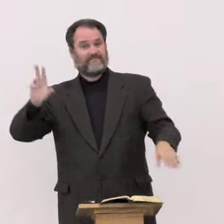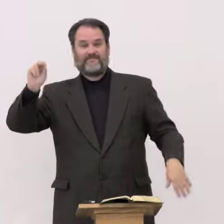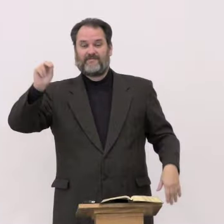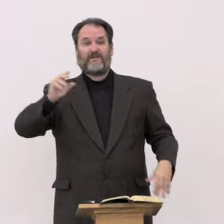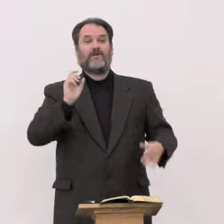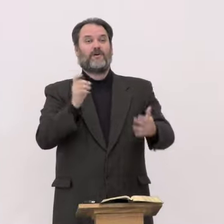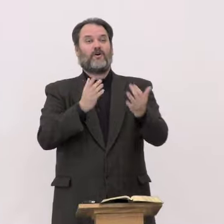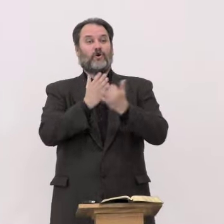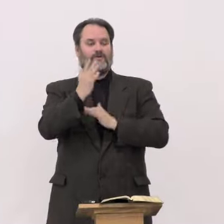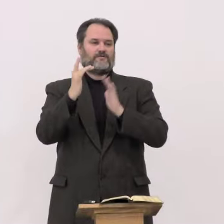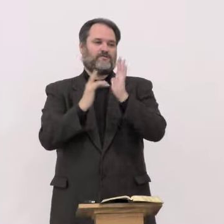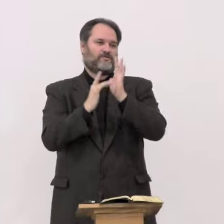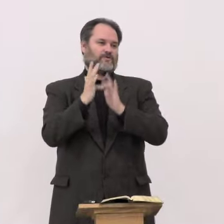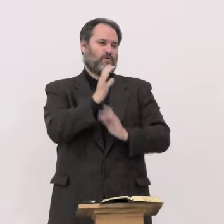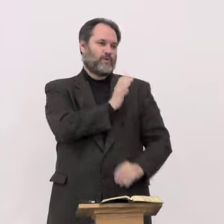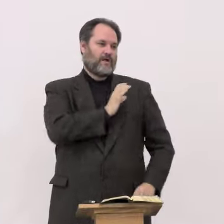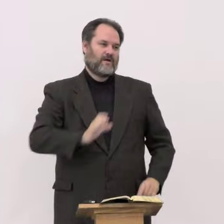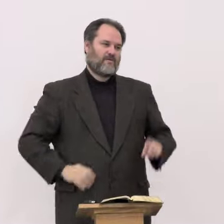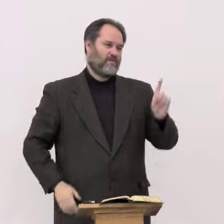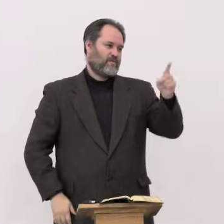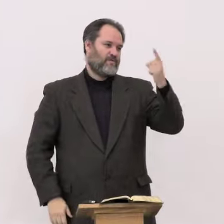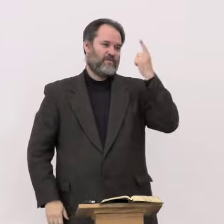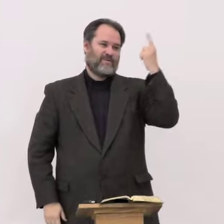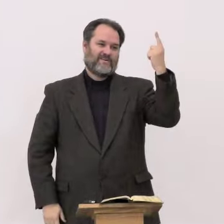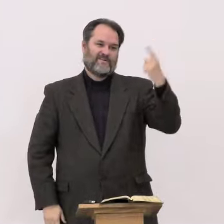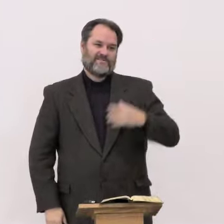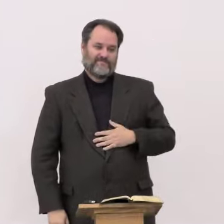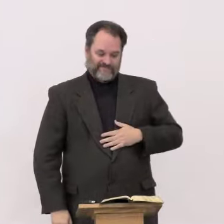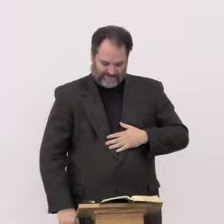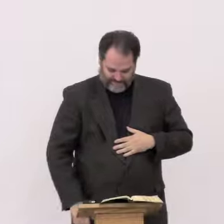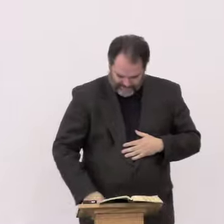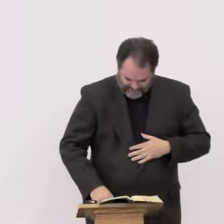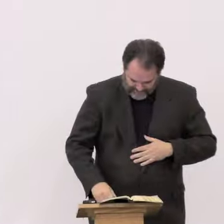through me. It's not through the church. It's only through Jesus Christ.